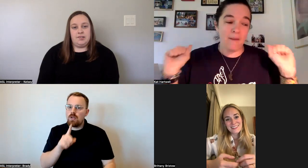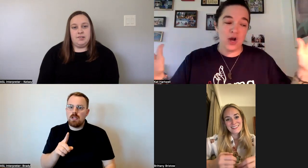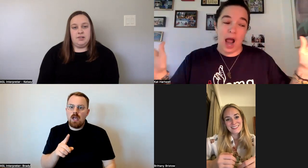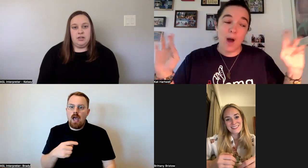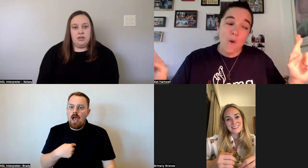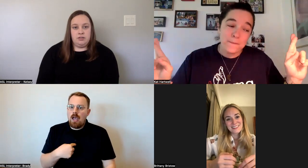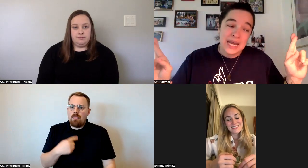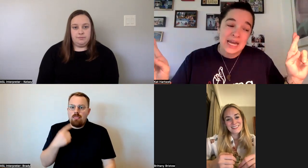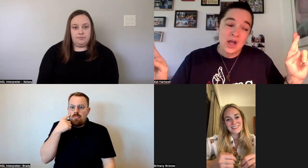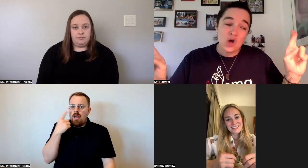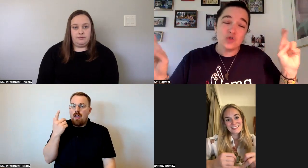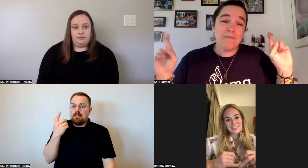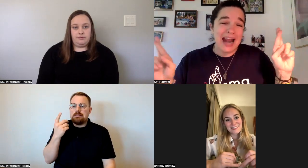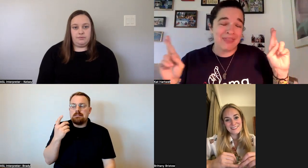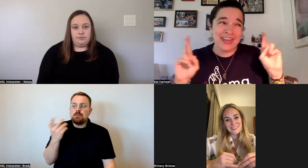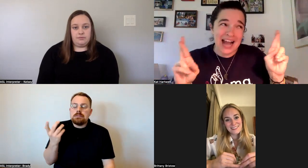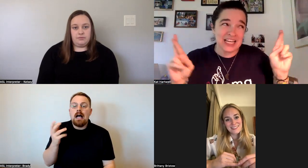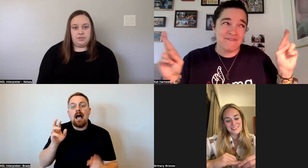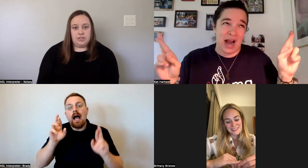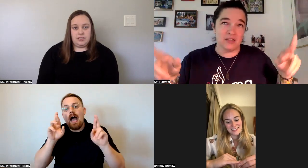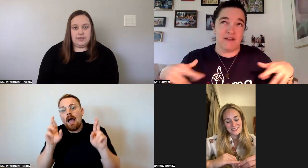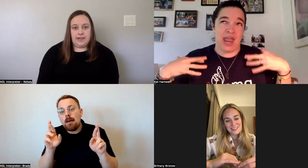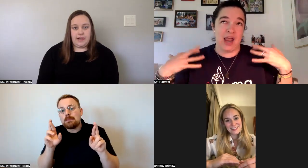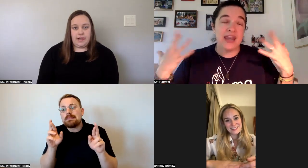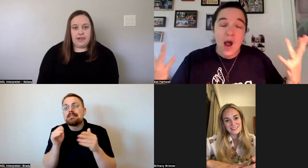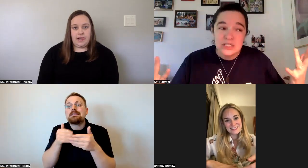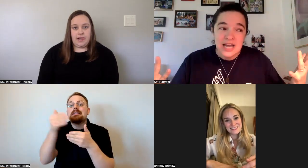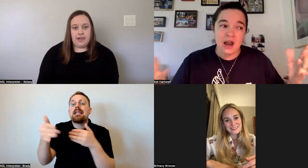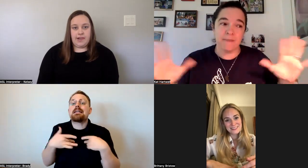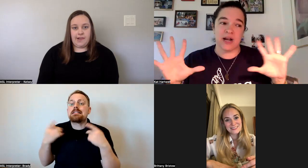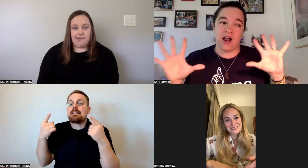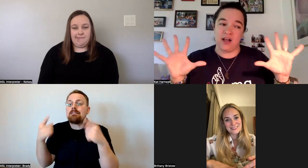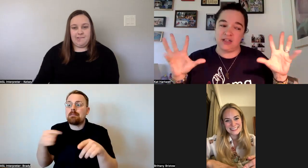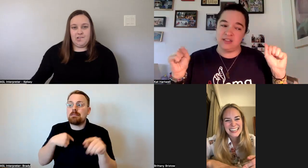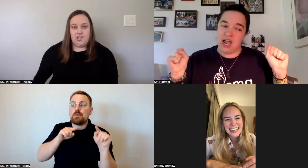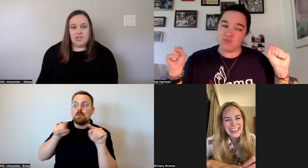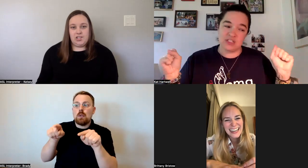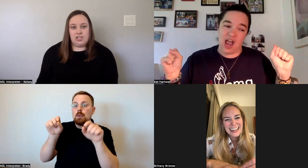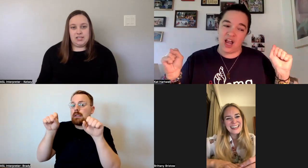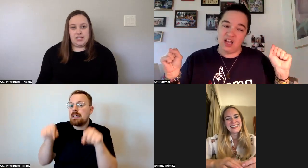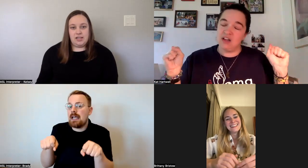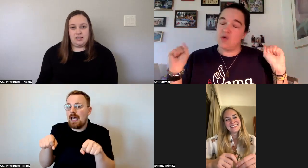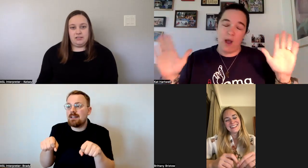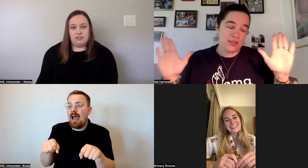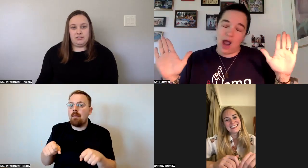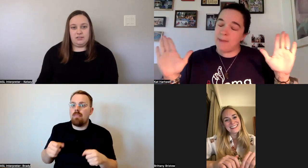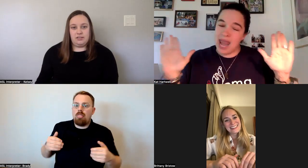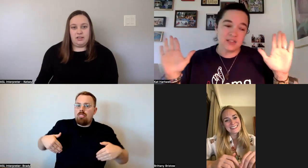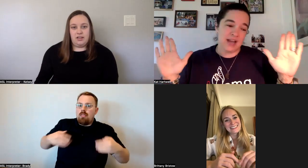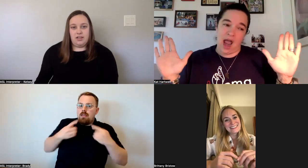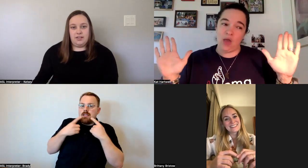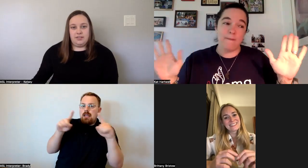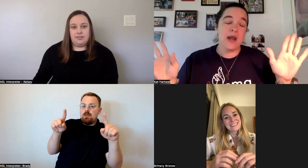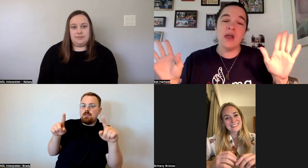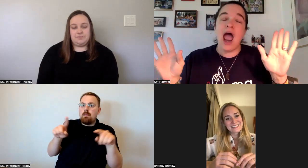mean, I'm hoping to make the next event if they announce it, because I'm just like, Romadrama,